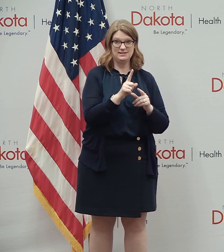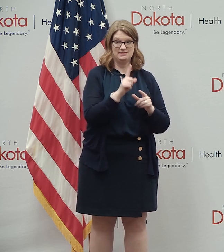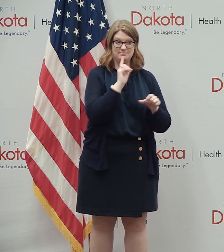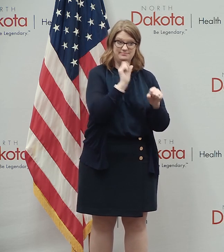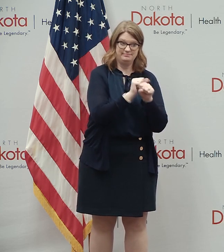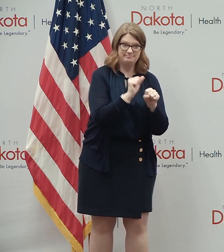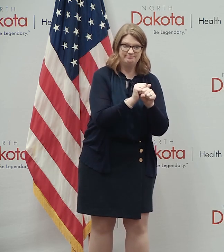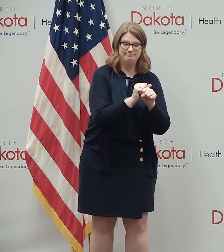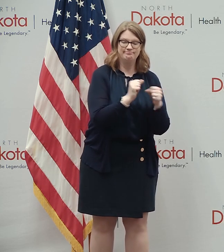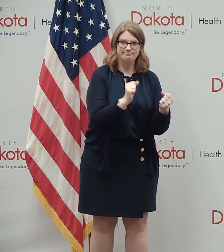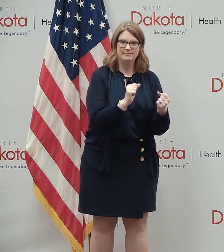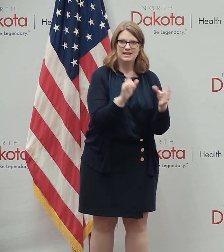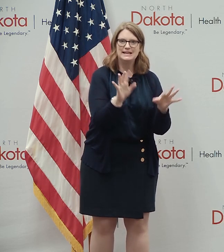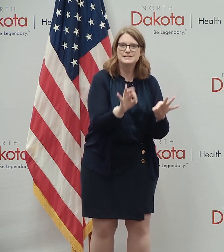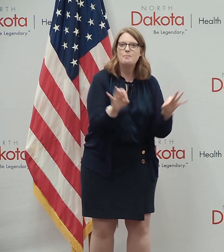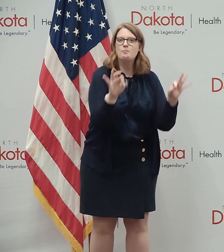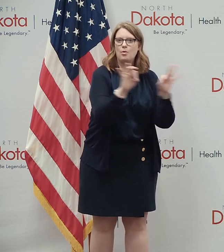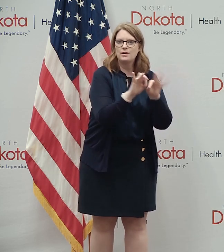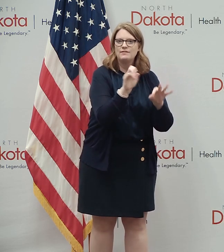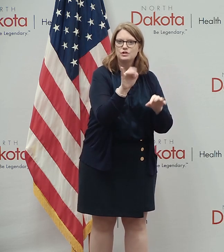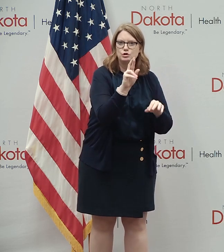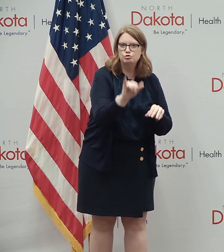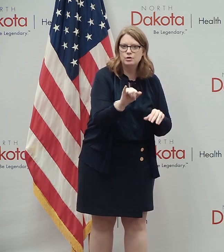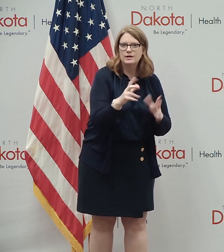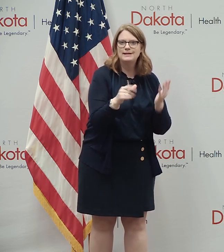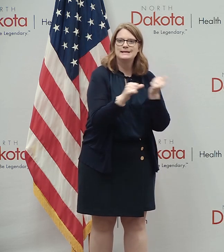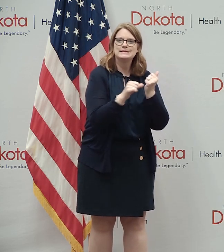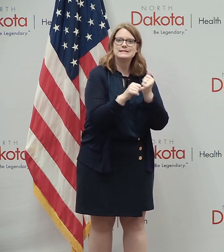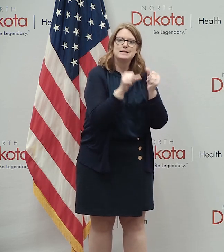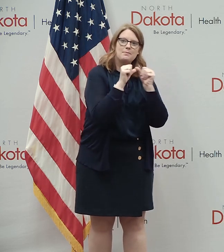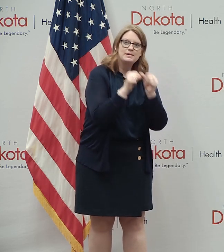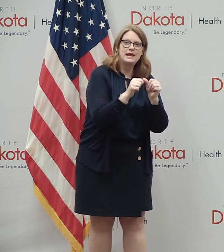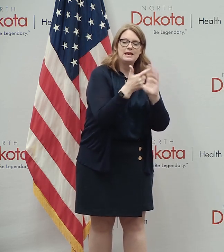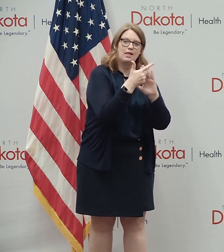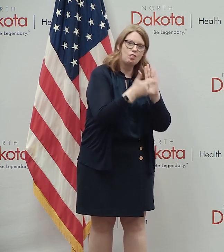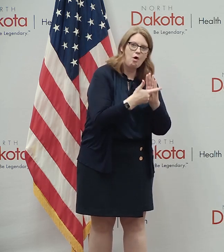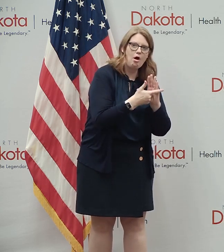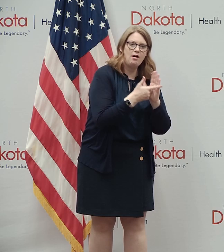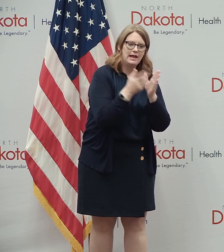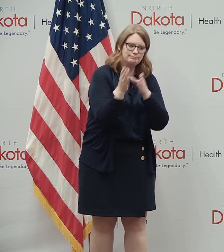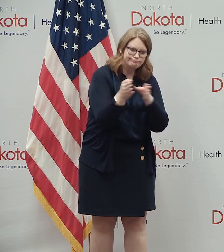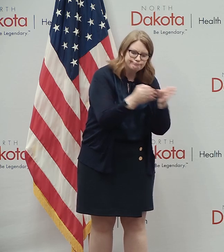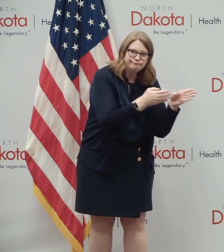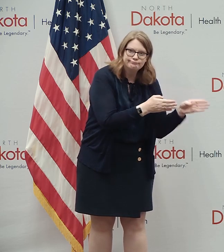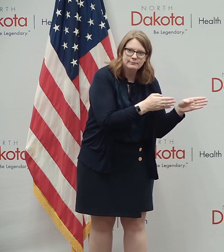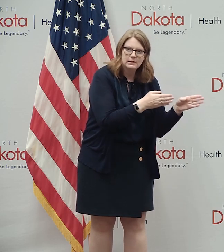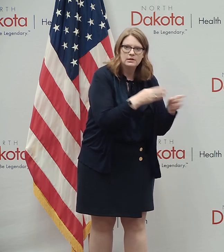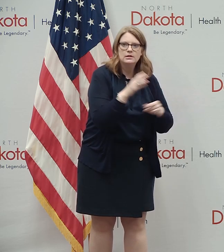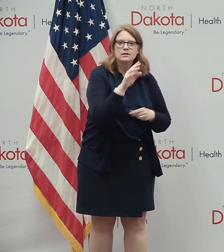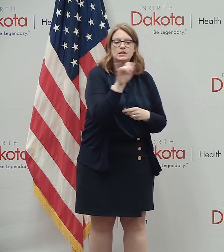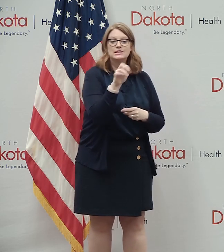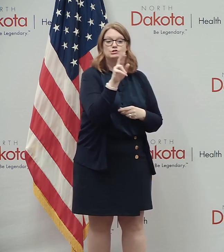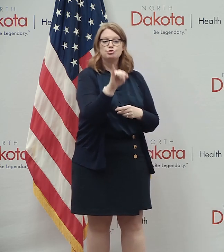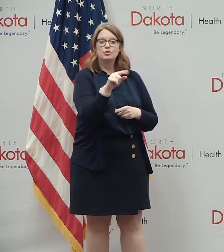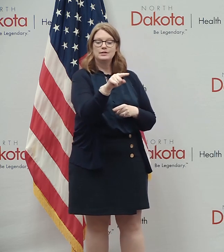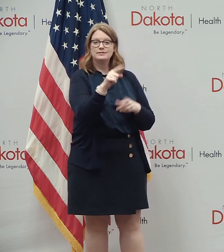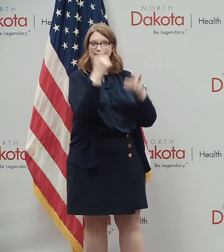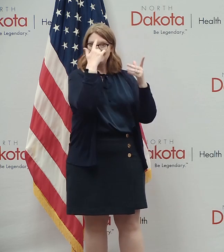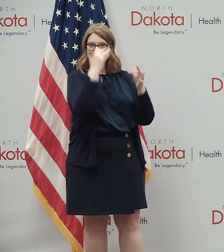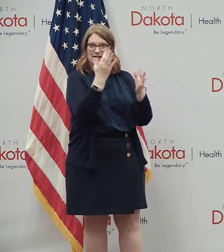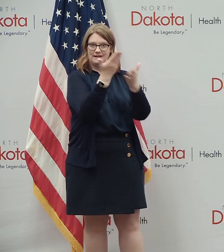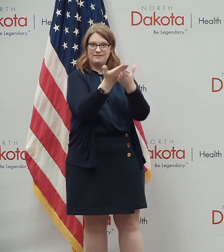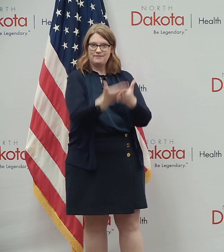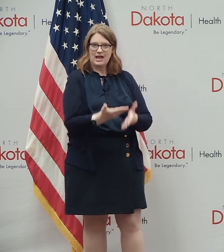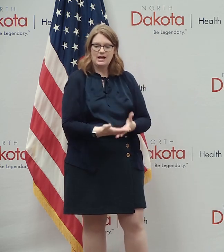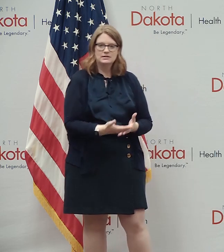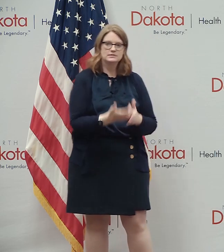importance of having juries is they assist us in maintaining law and order among our fellow citizens. Juries decide facts while